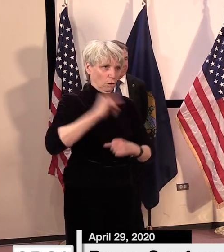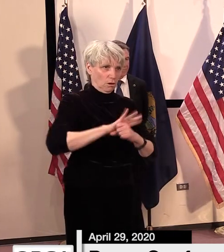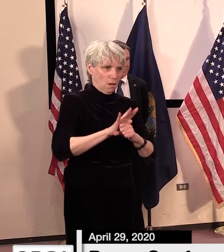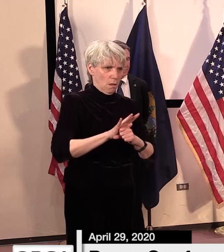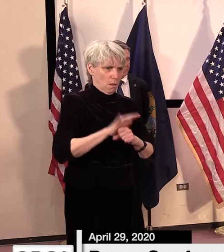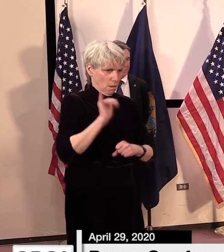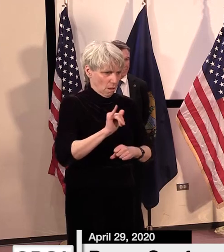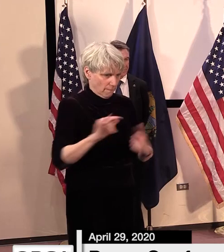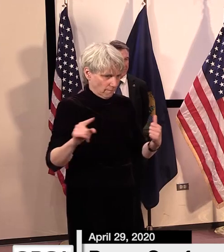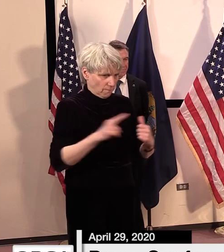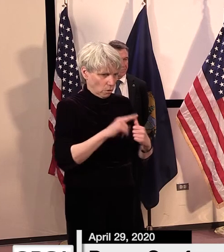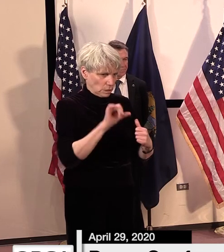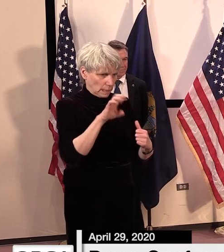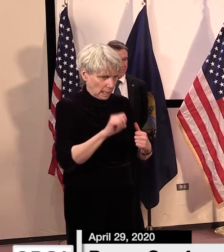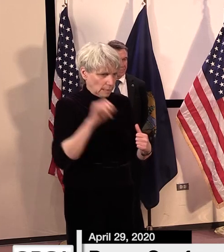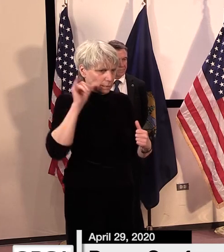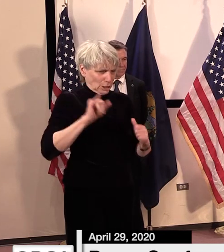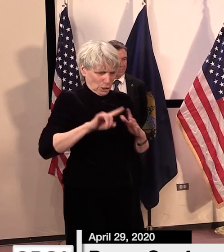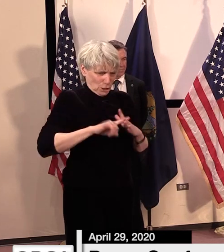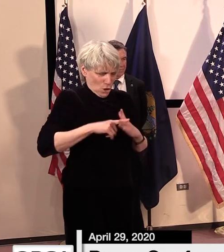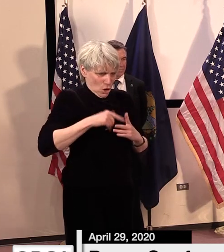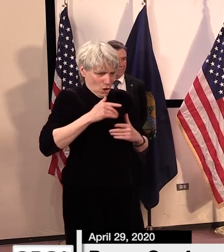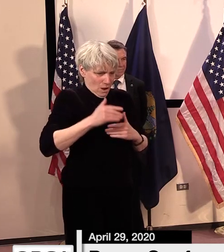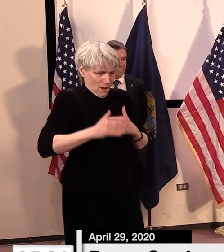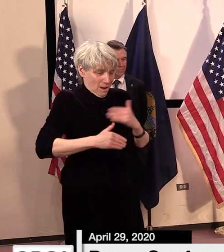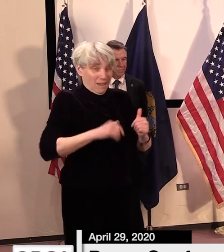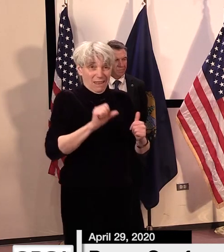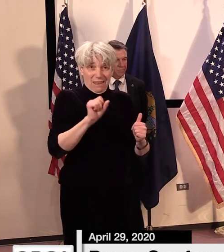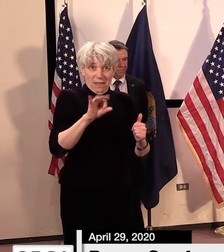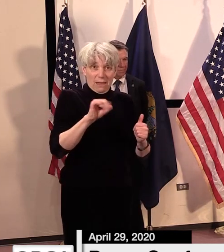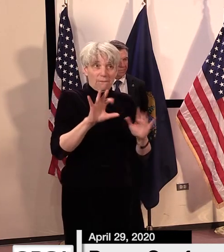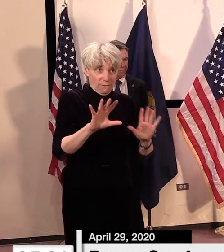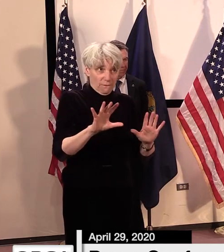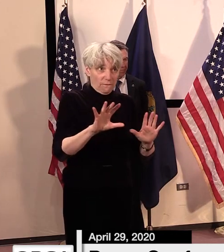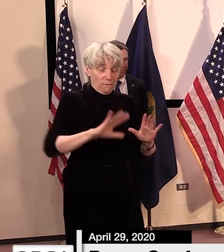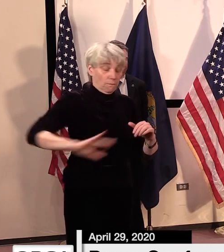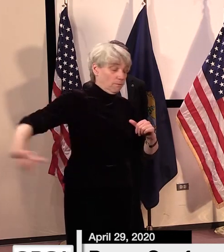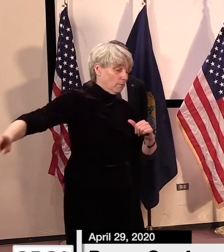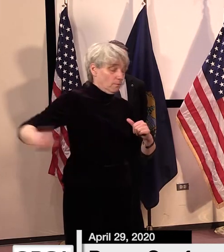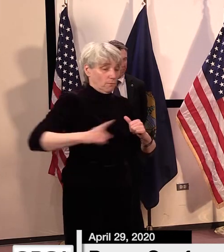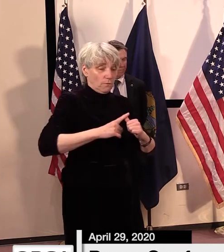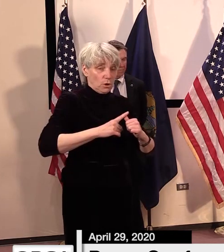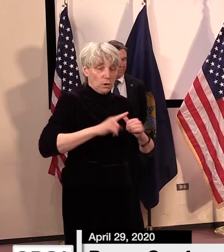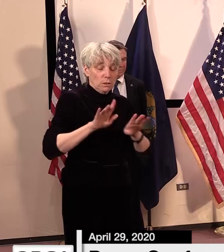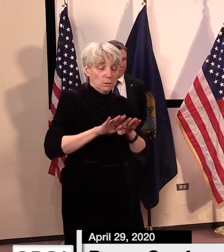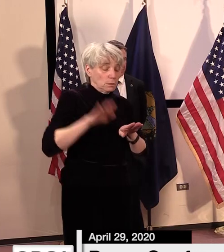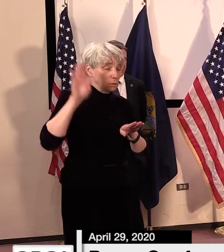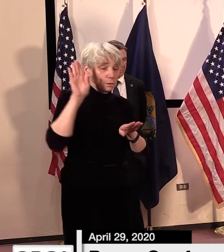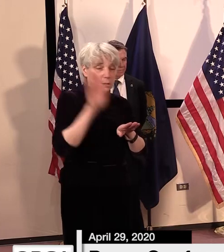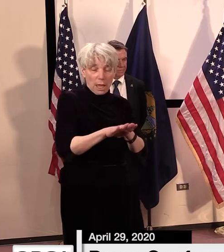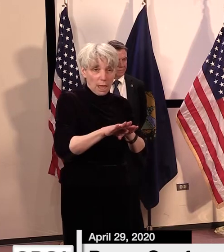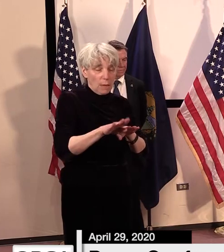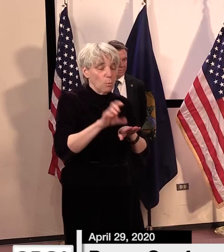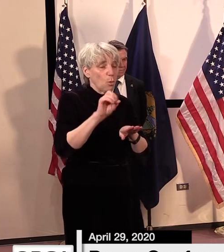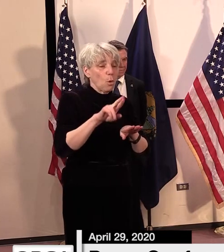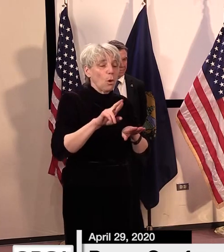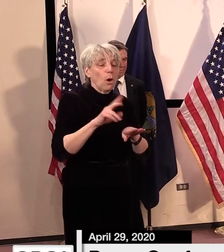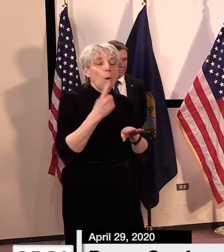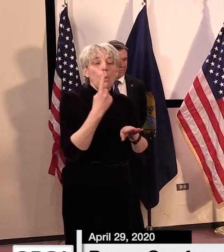what needed to be done, literally the first, if not the very first, certainly in the first slew